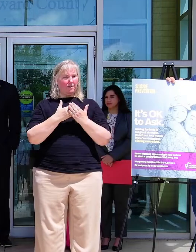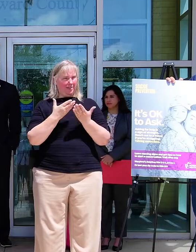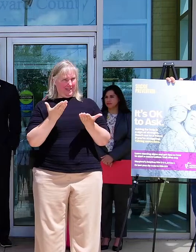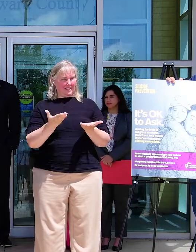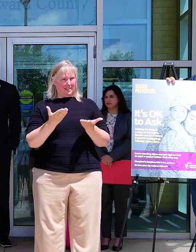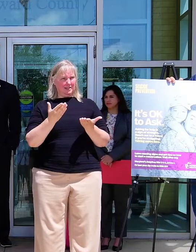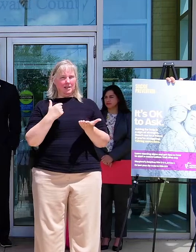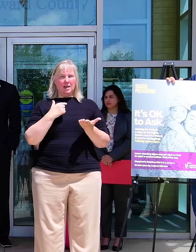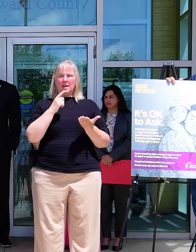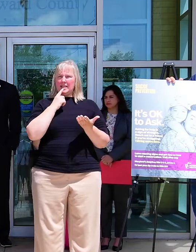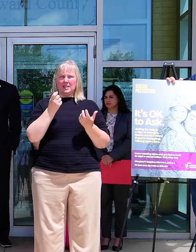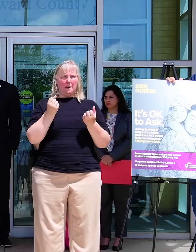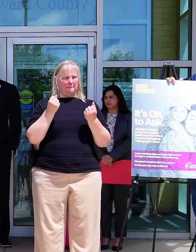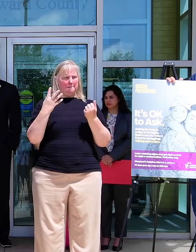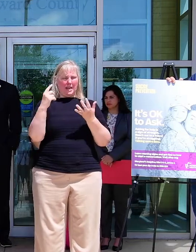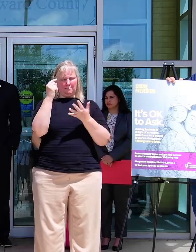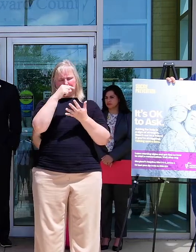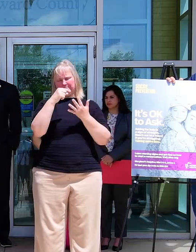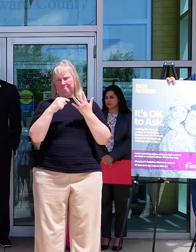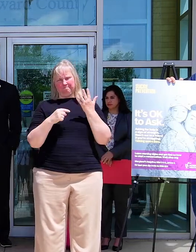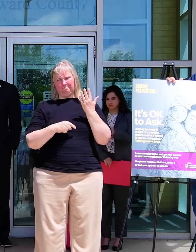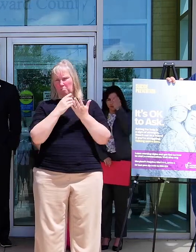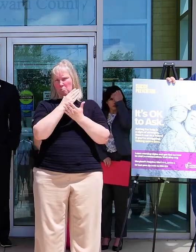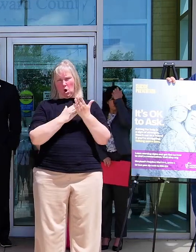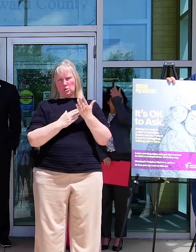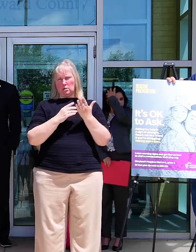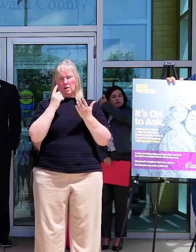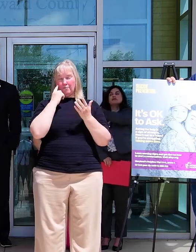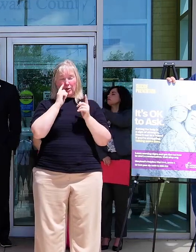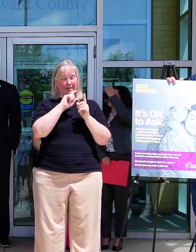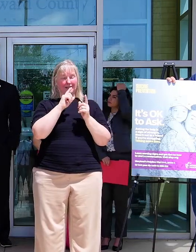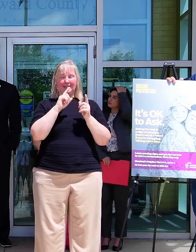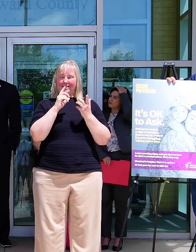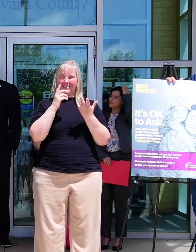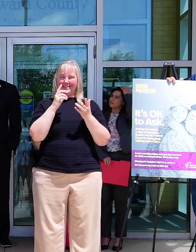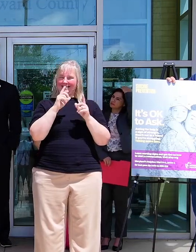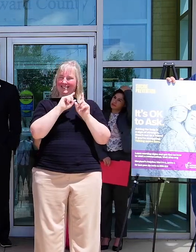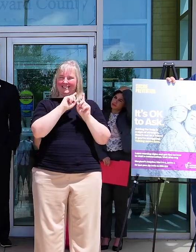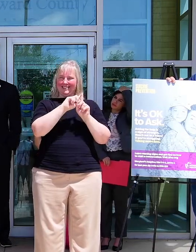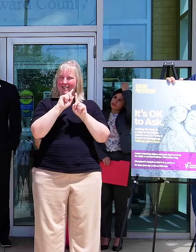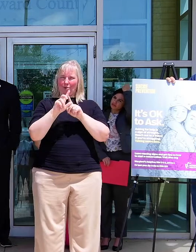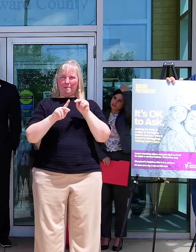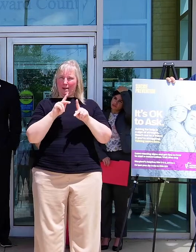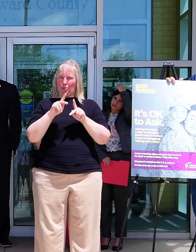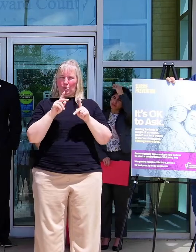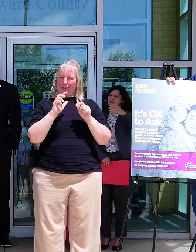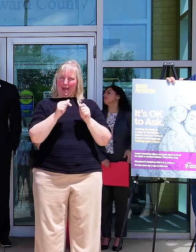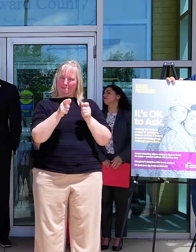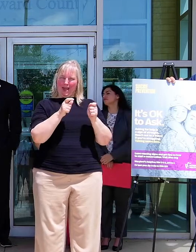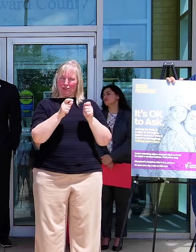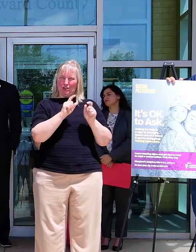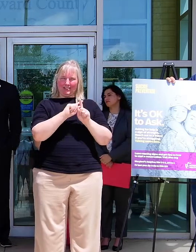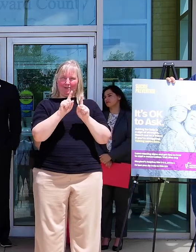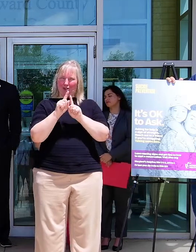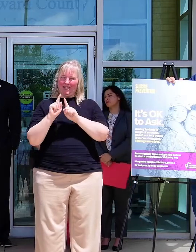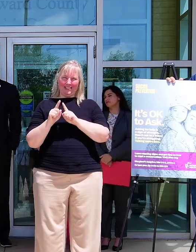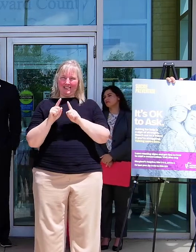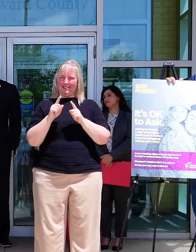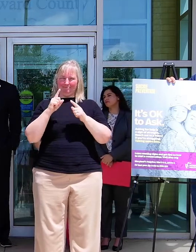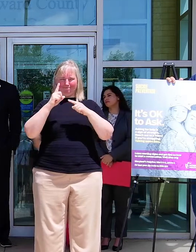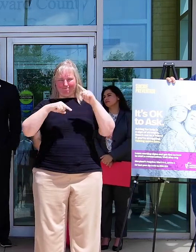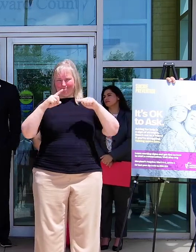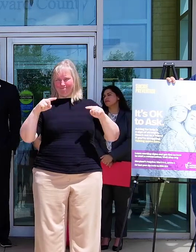we said, multifaceted for different people. We're able to manage it differently in families. And I think as